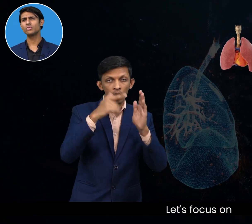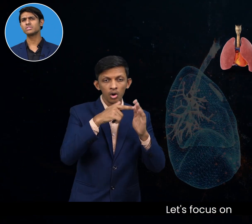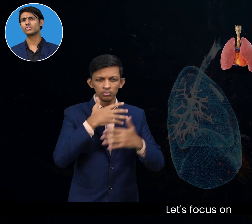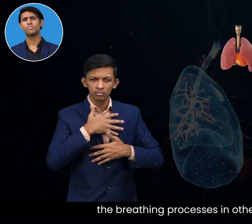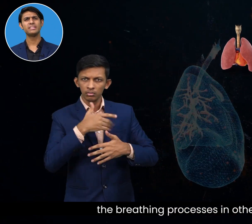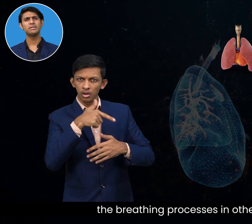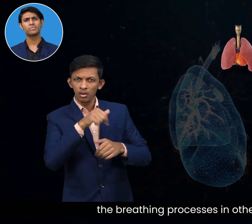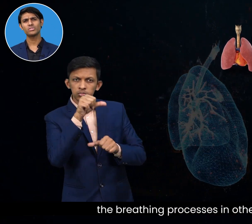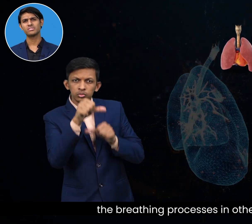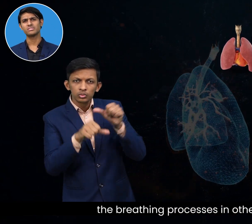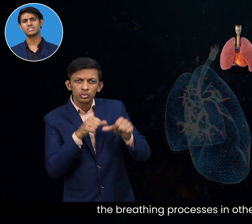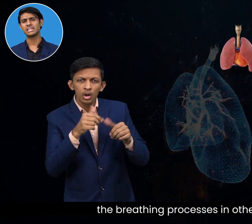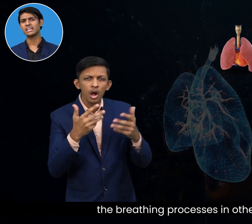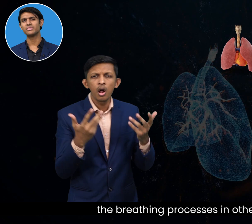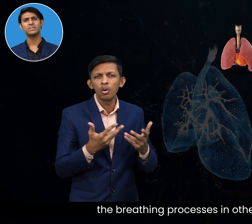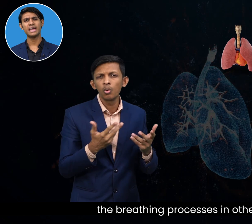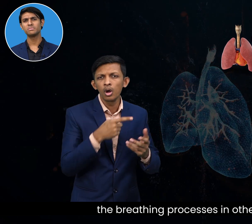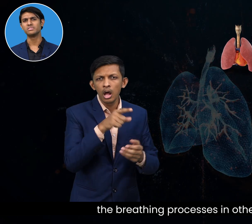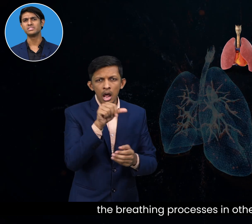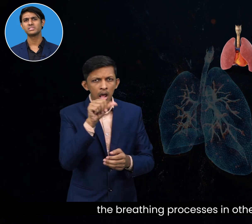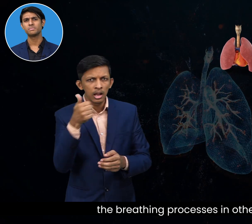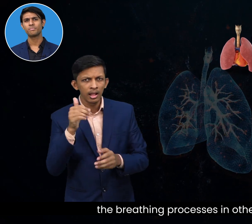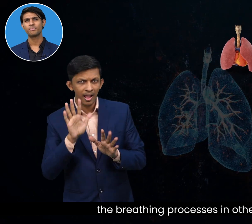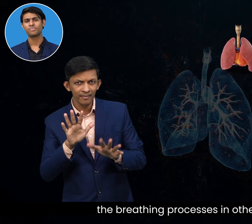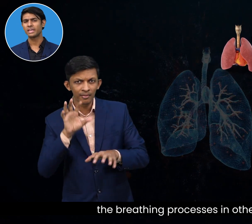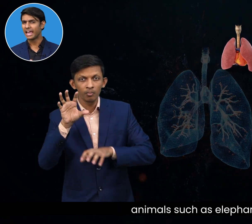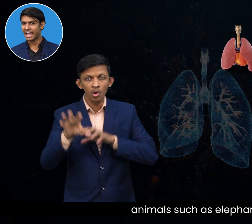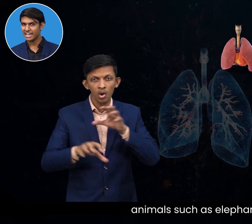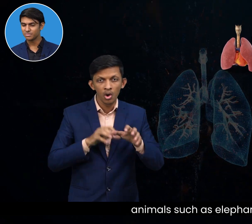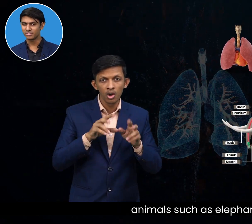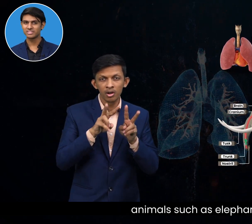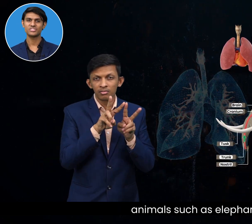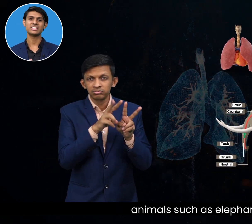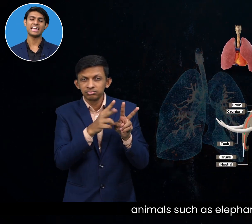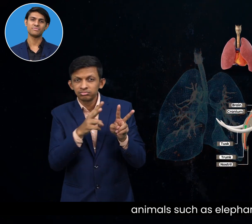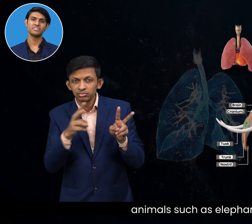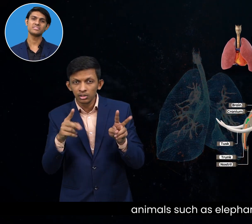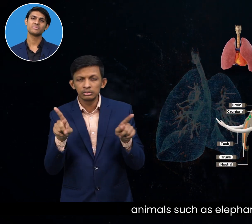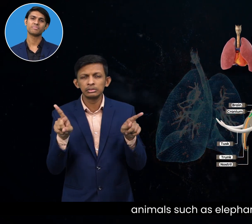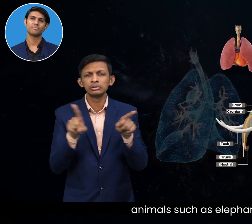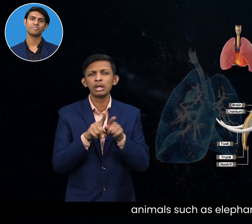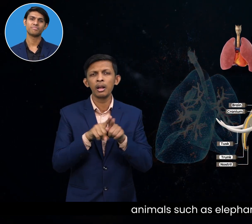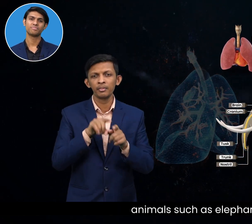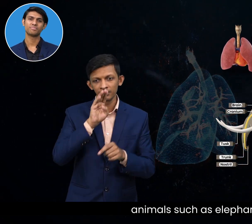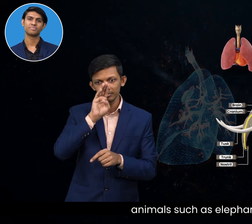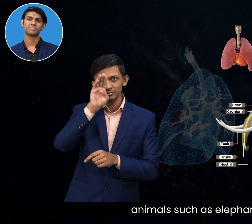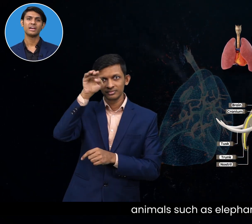Let's focus on the breathing process in other animals. Animals such as elephants,